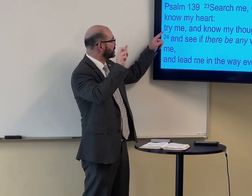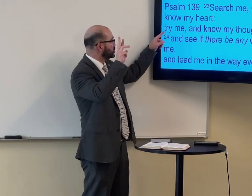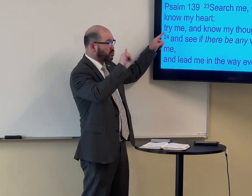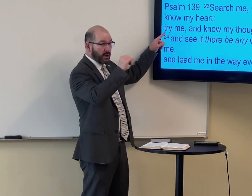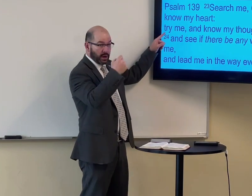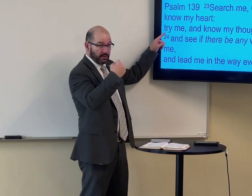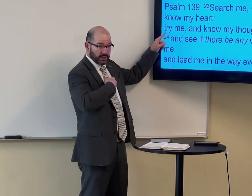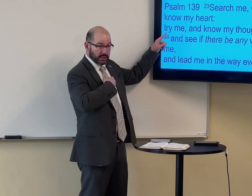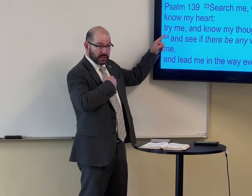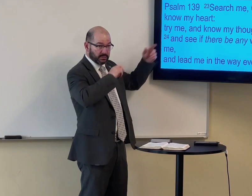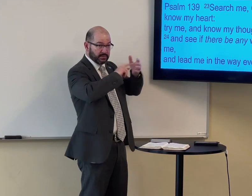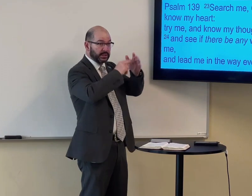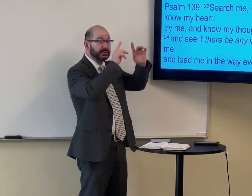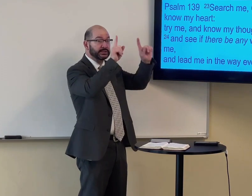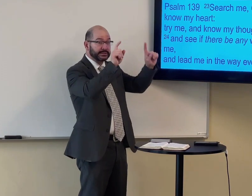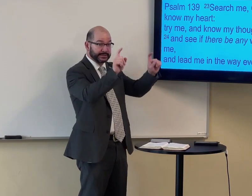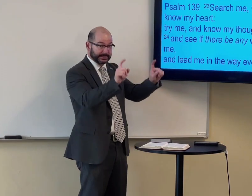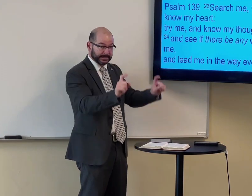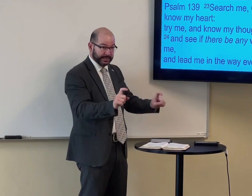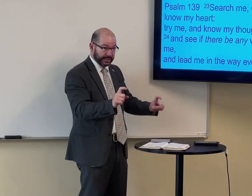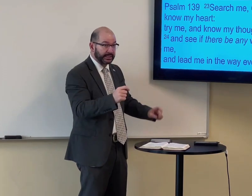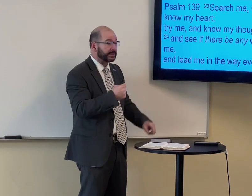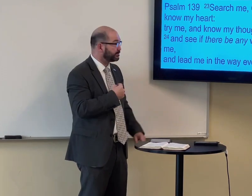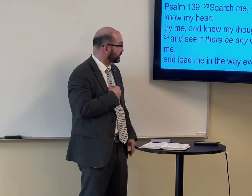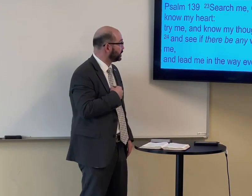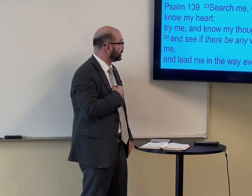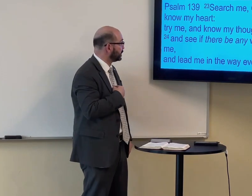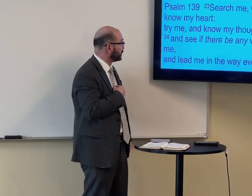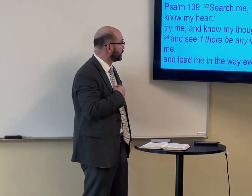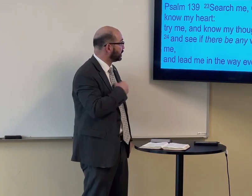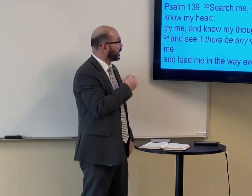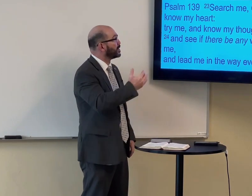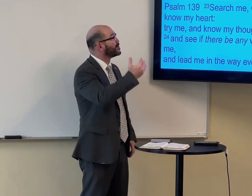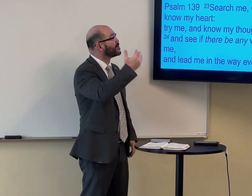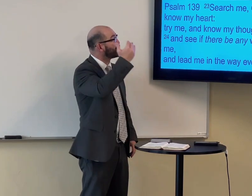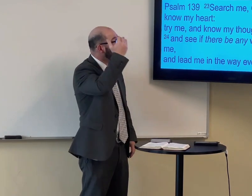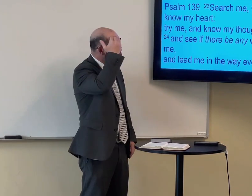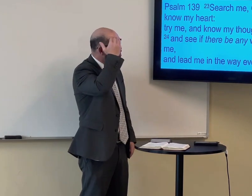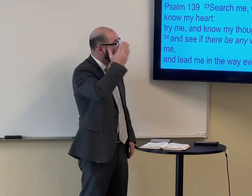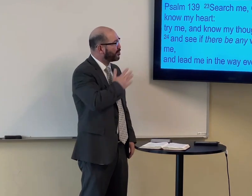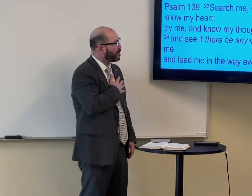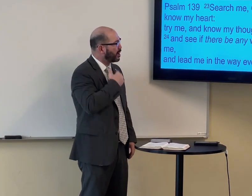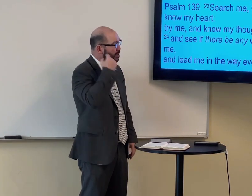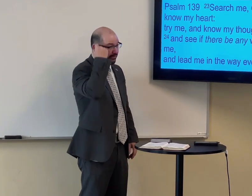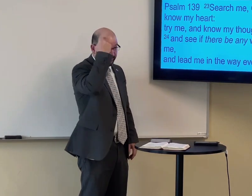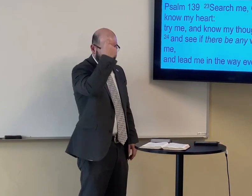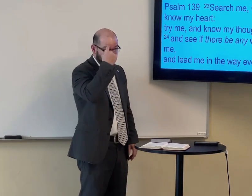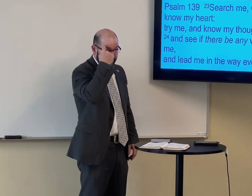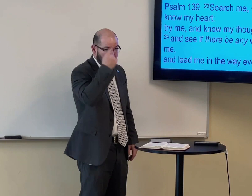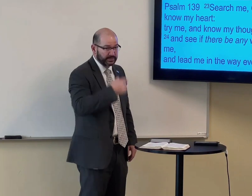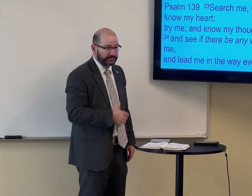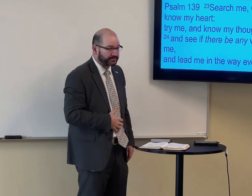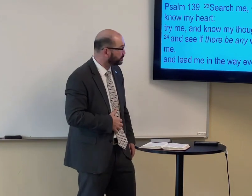And then he says, "Try me." It means test me. "And know my thoughts.